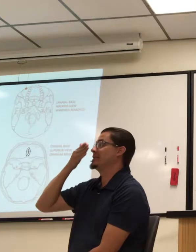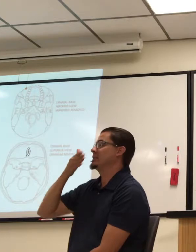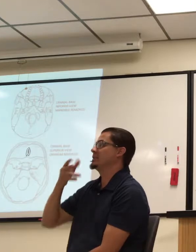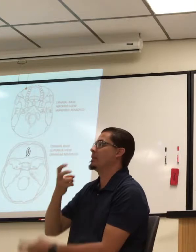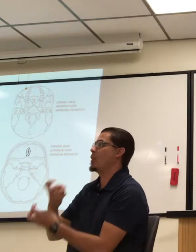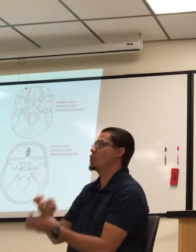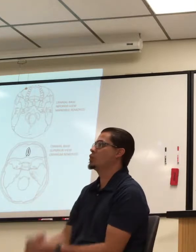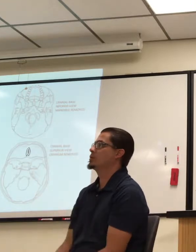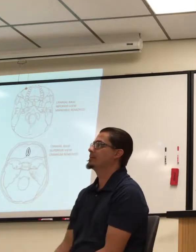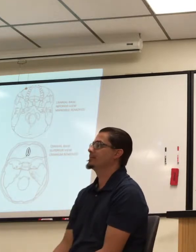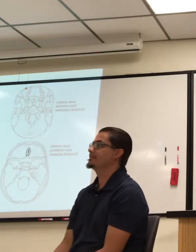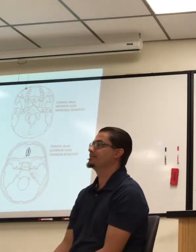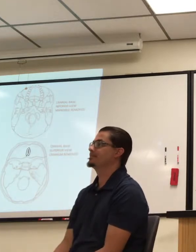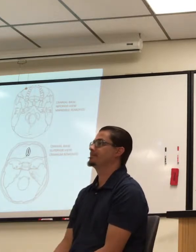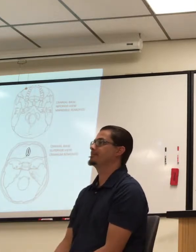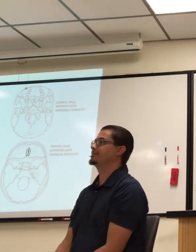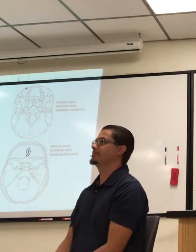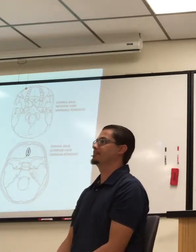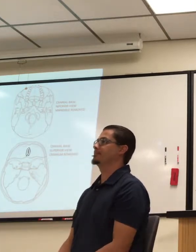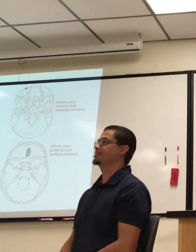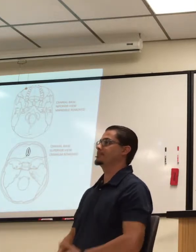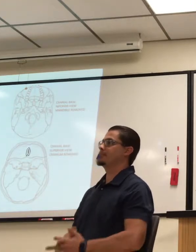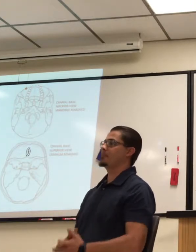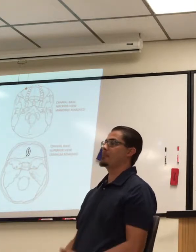if you have the study list, is the next page.